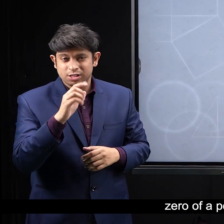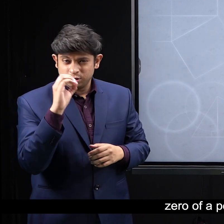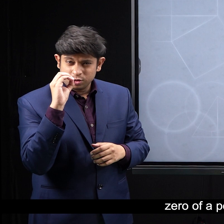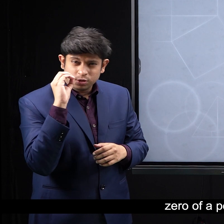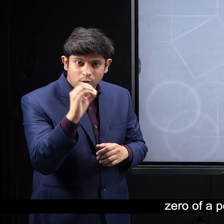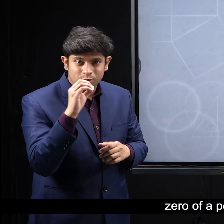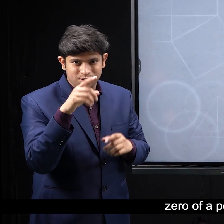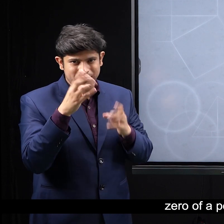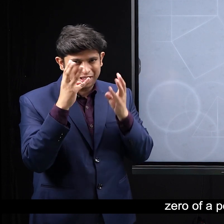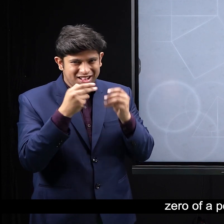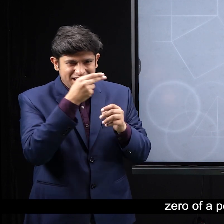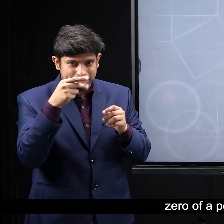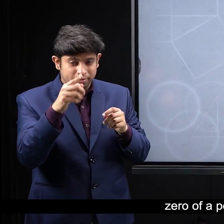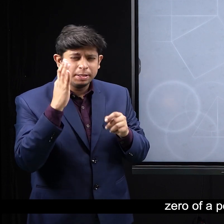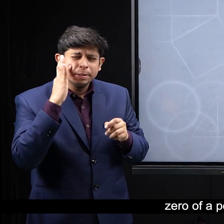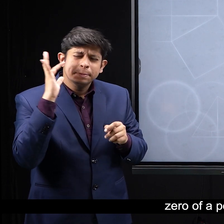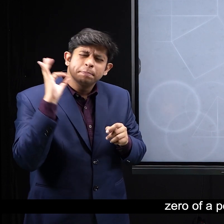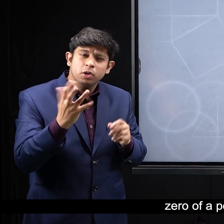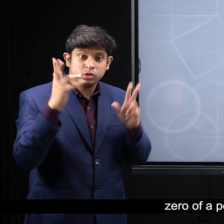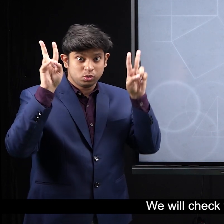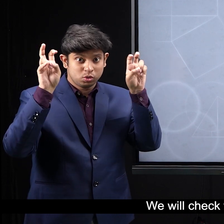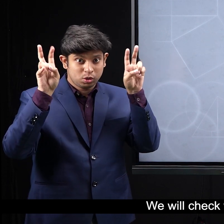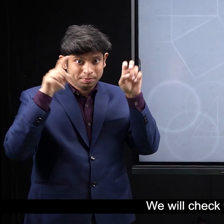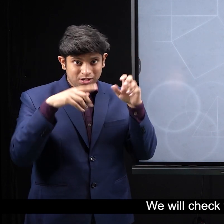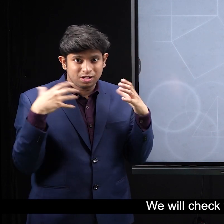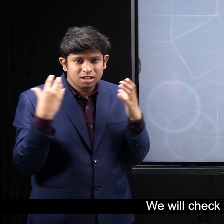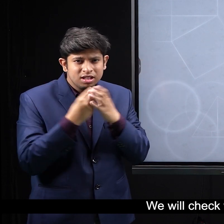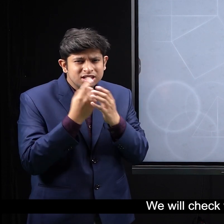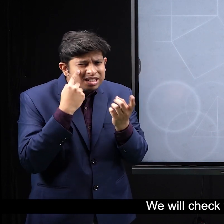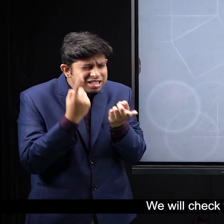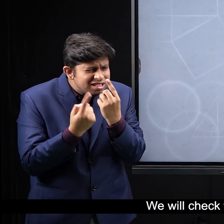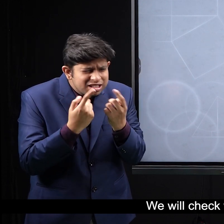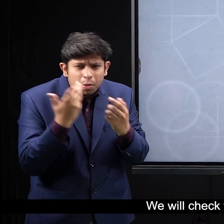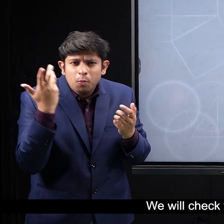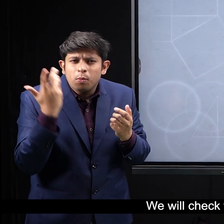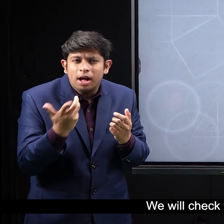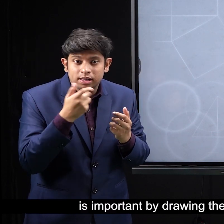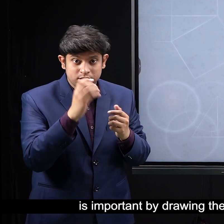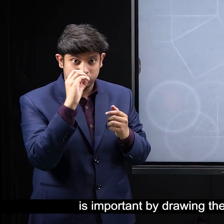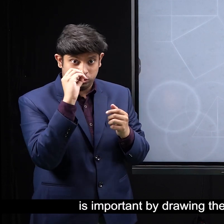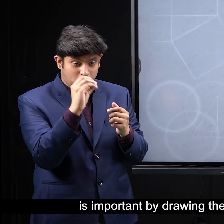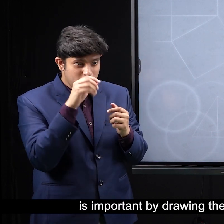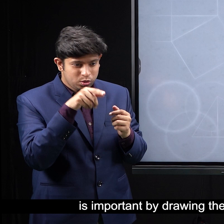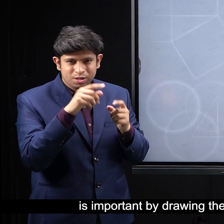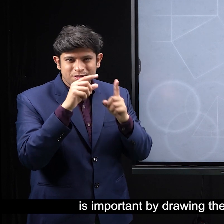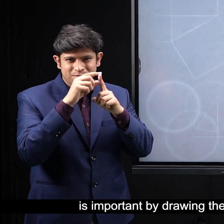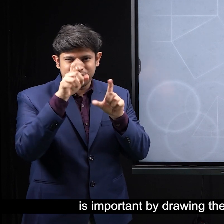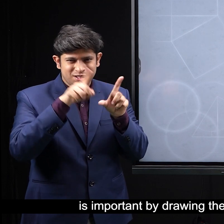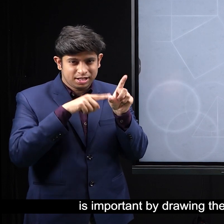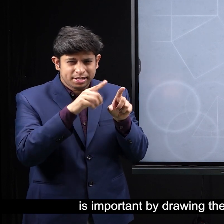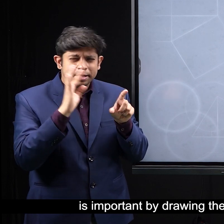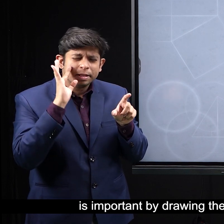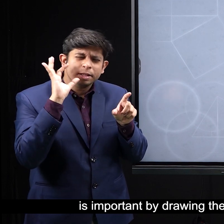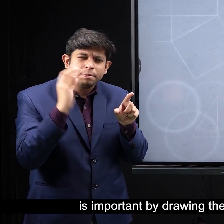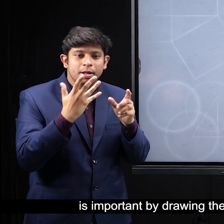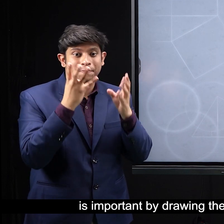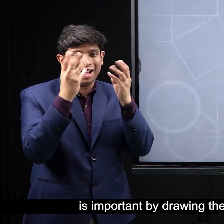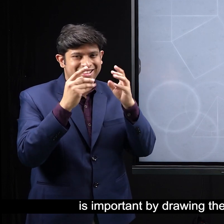0 of a polynomial is important topic. We will check why the 0 of the polynomial is important by drawing the graph of linear and quadratic